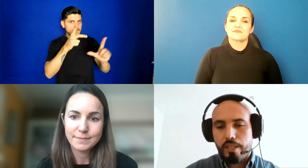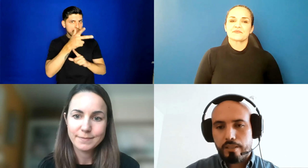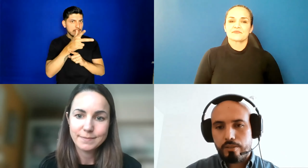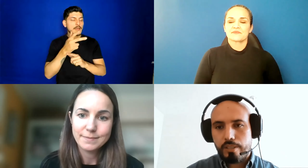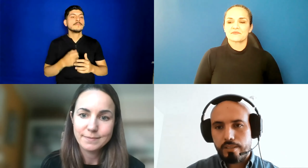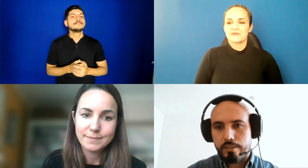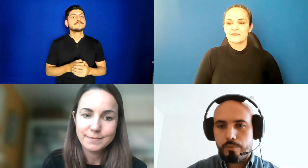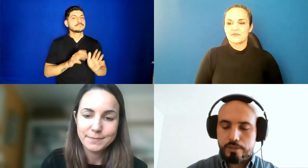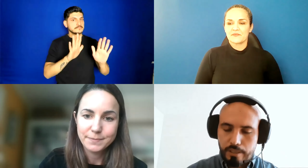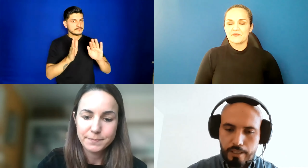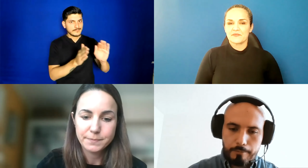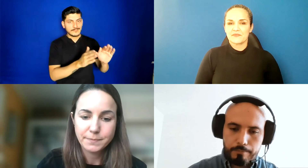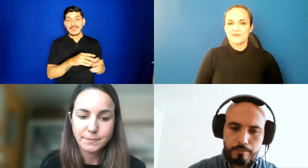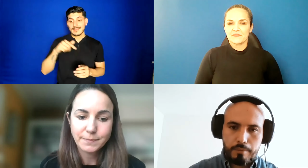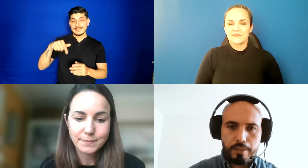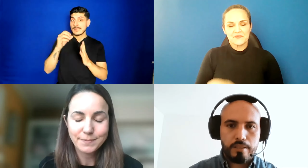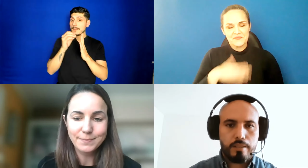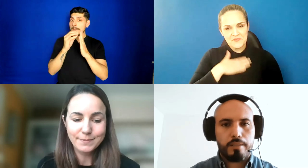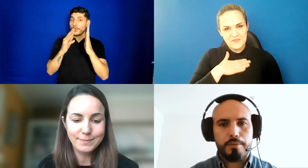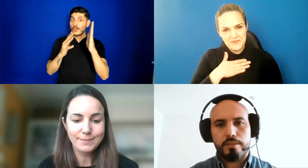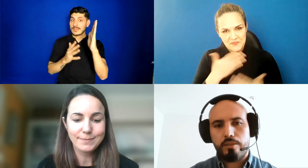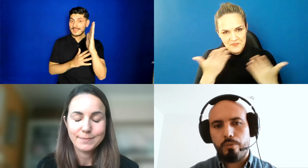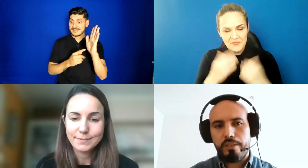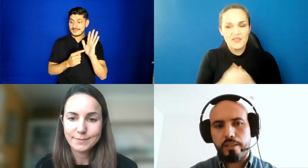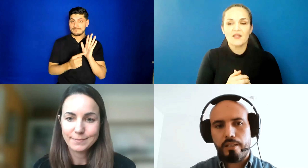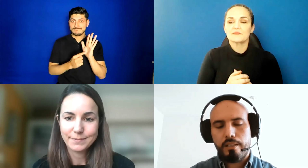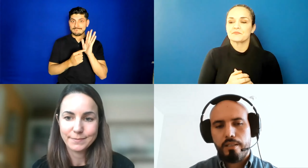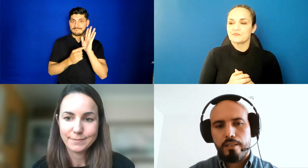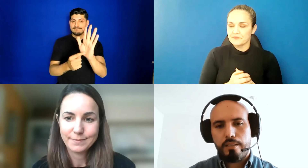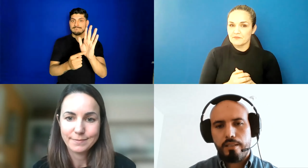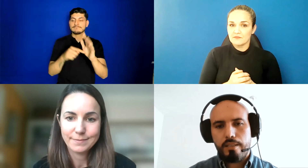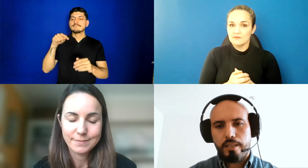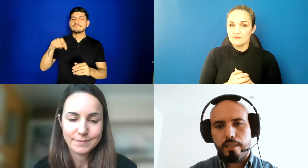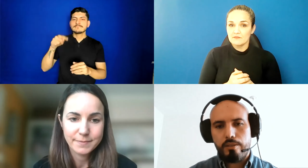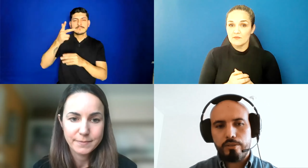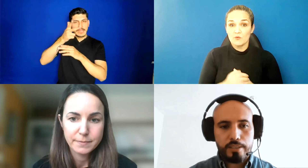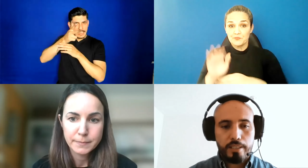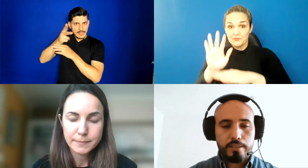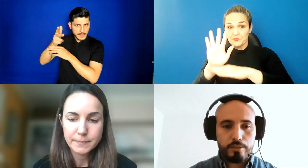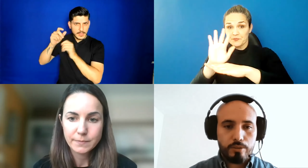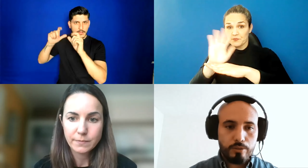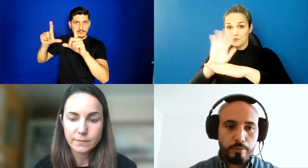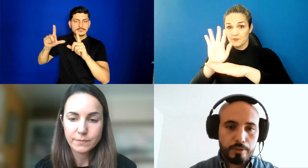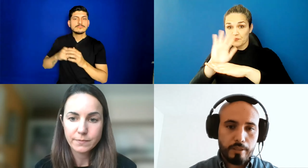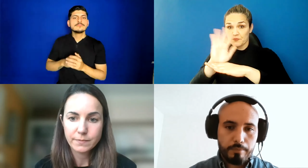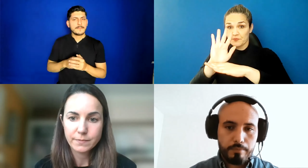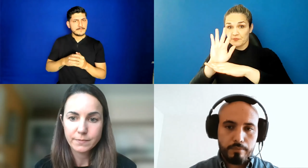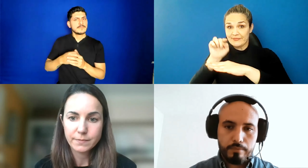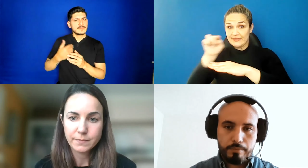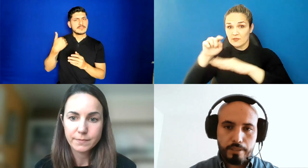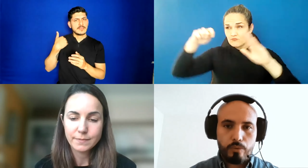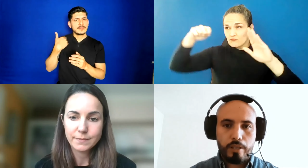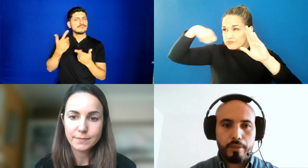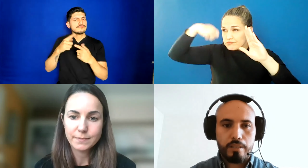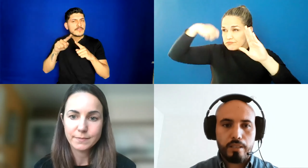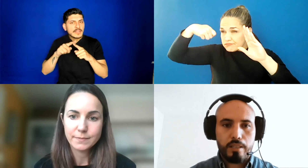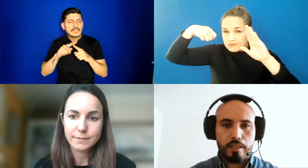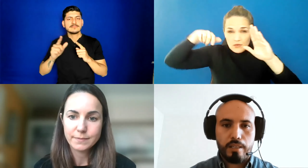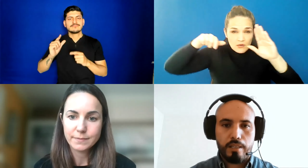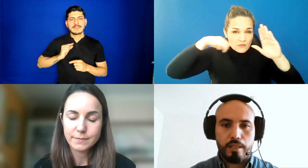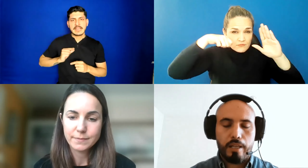you. This project that is shown here in this documentary